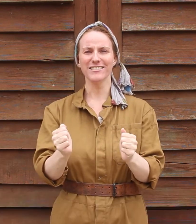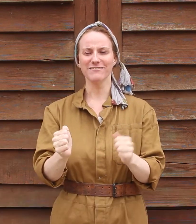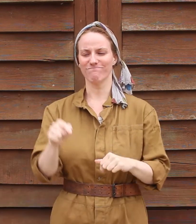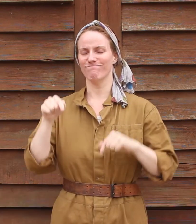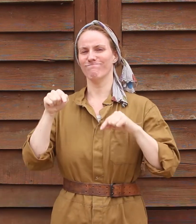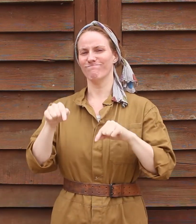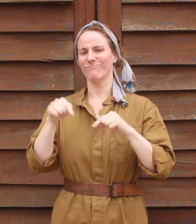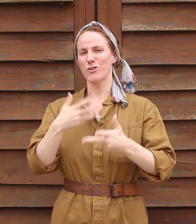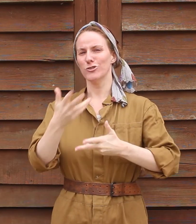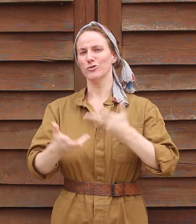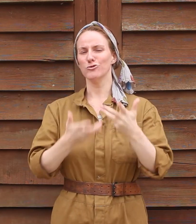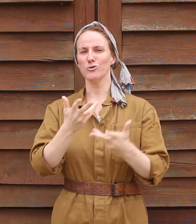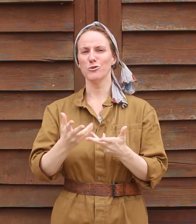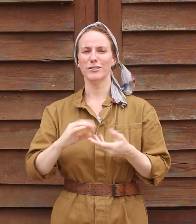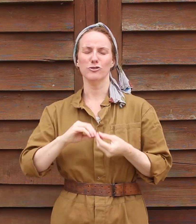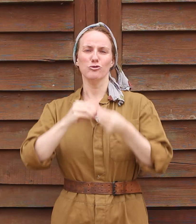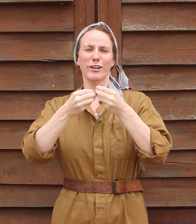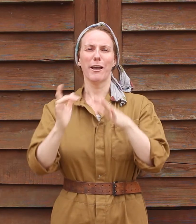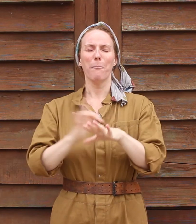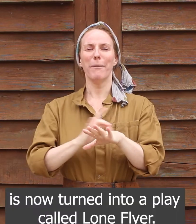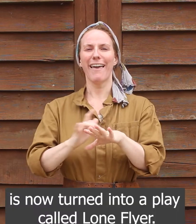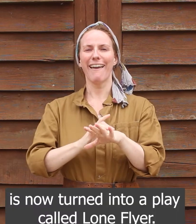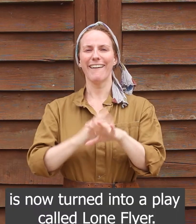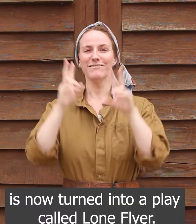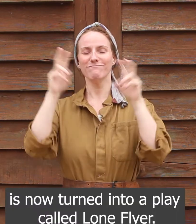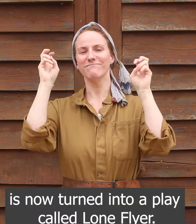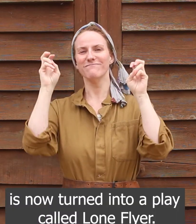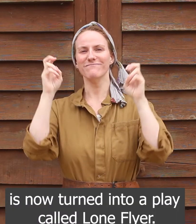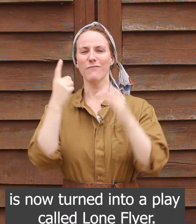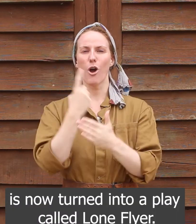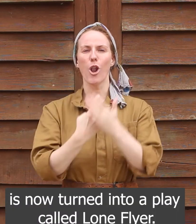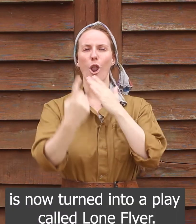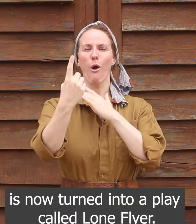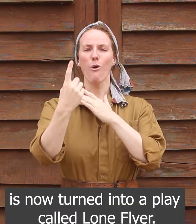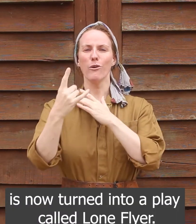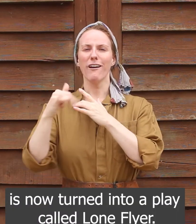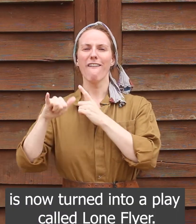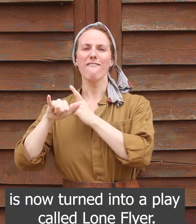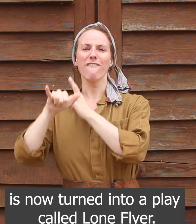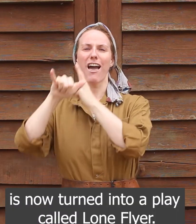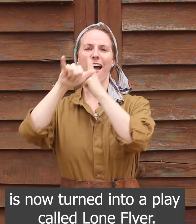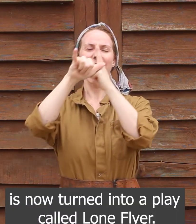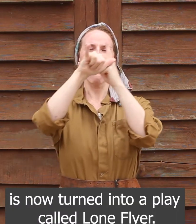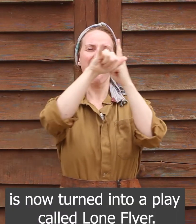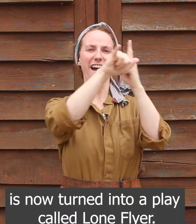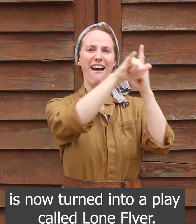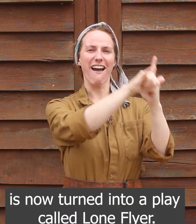is now turned into a play called Lone Flyer.